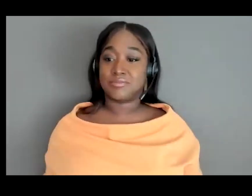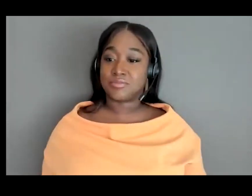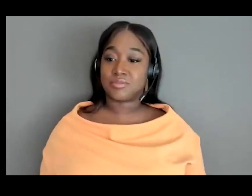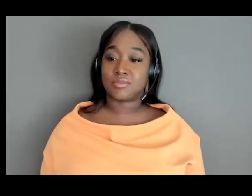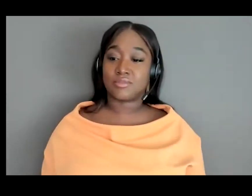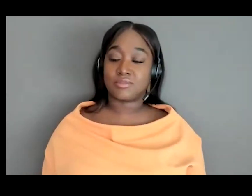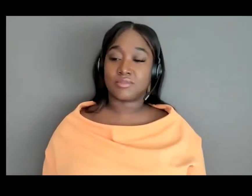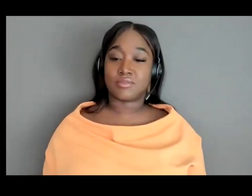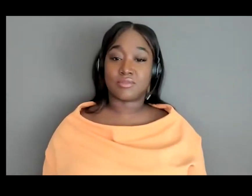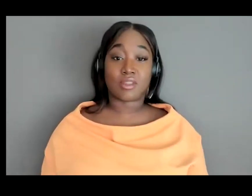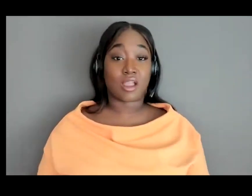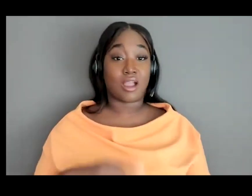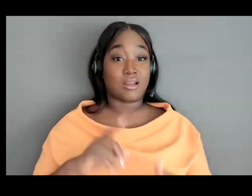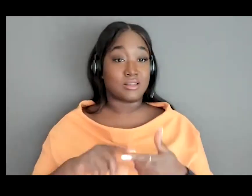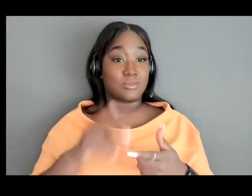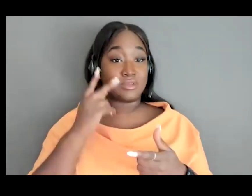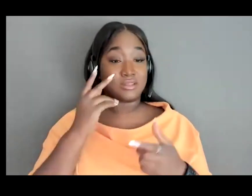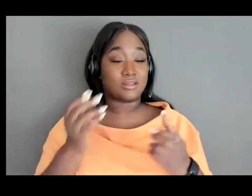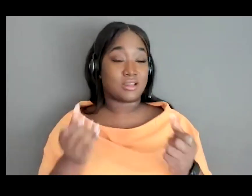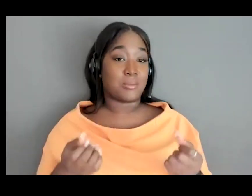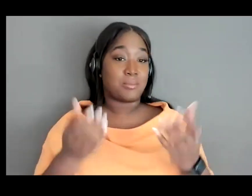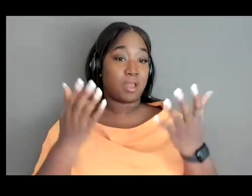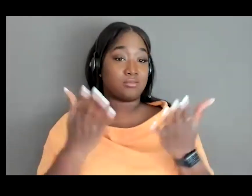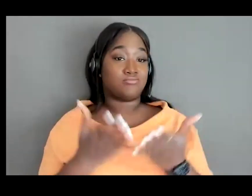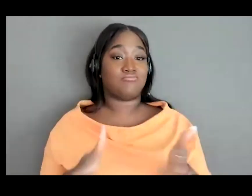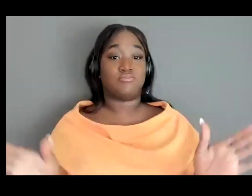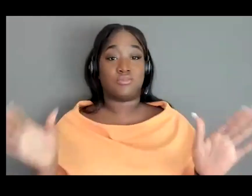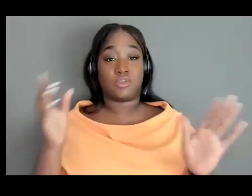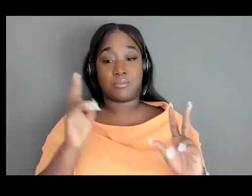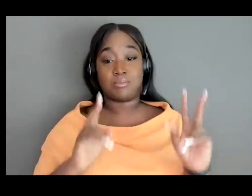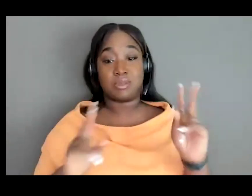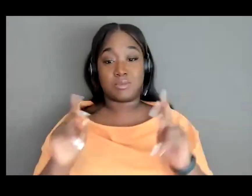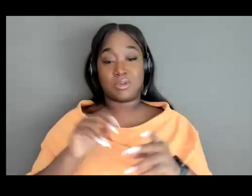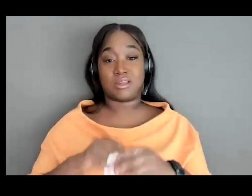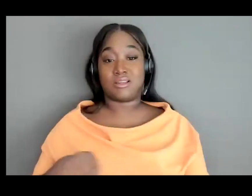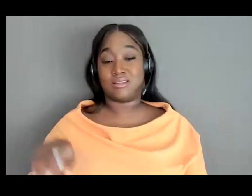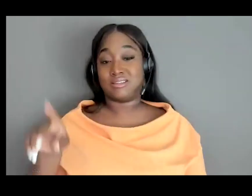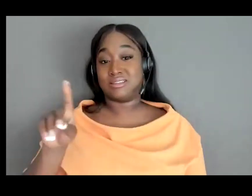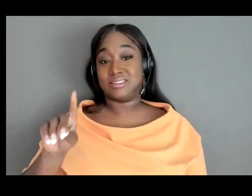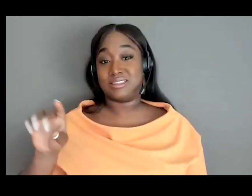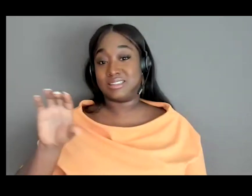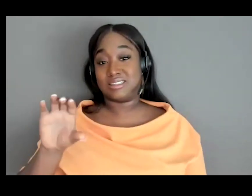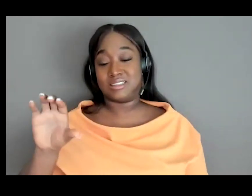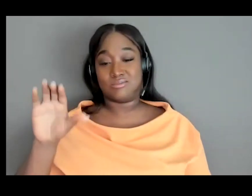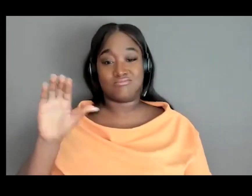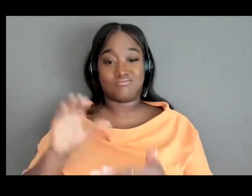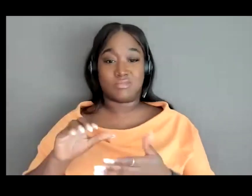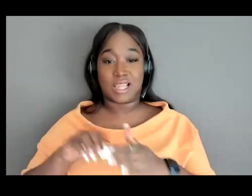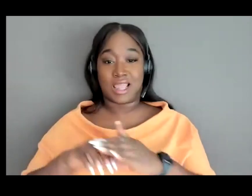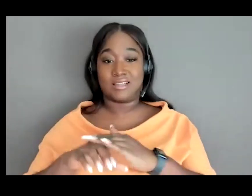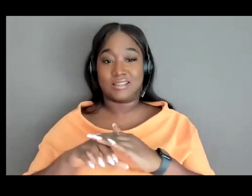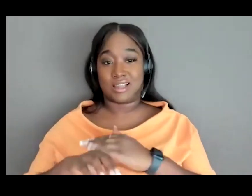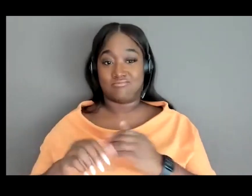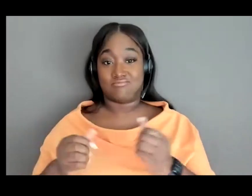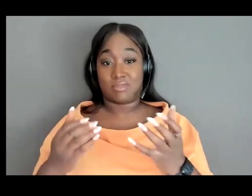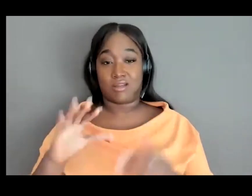And, you know, then we can look at how much. And overall, for people in DC, it reduces access by